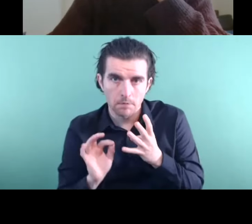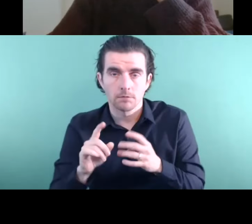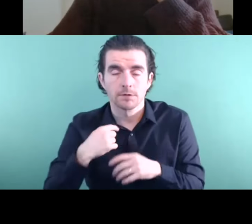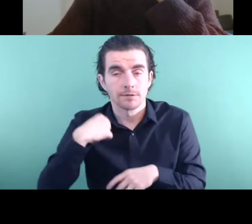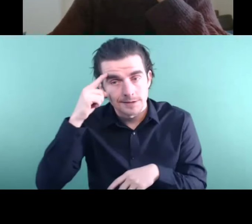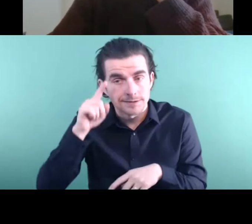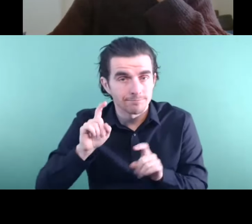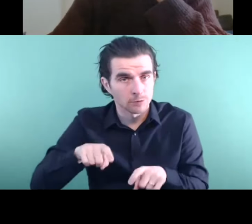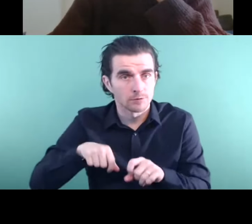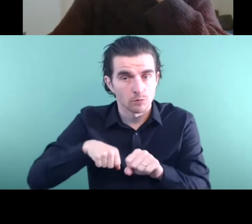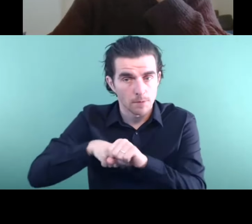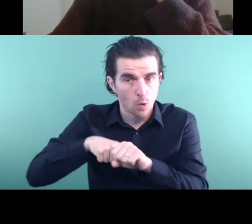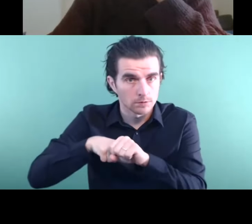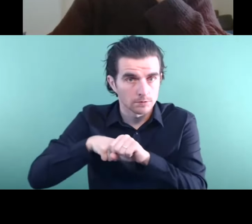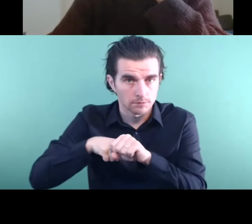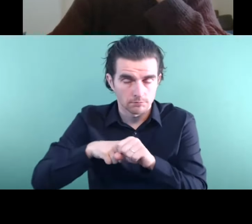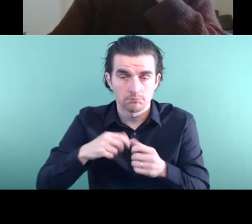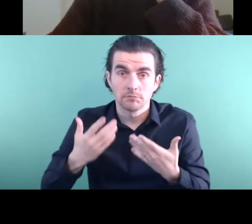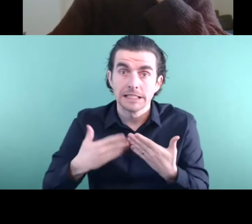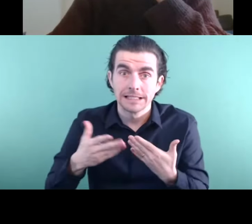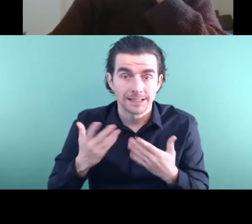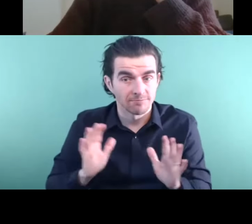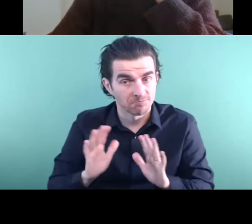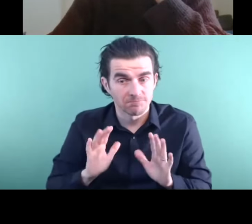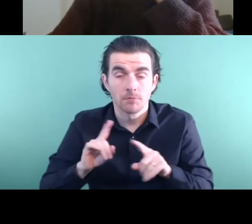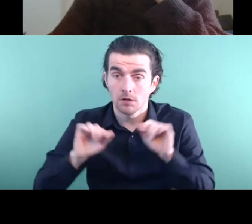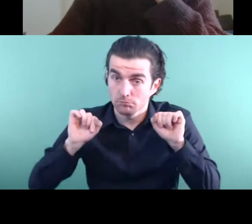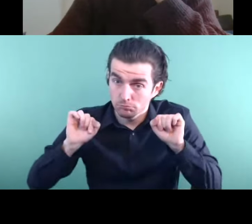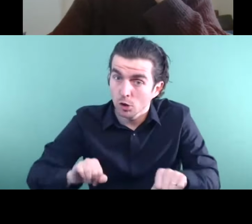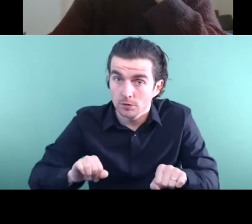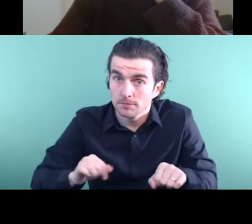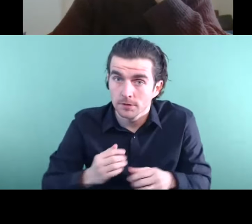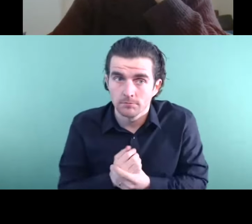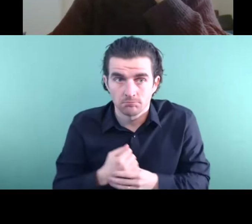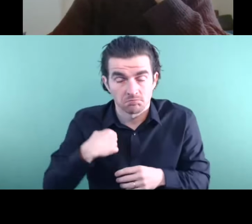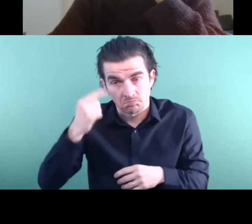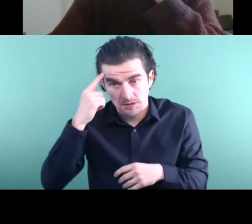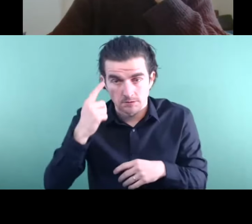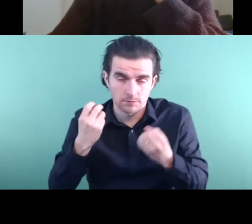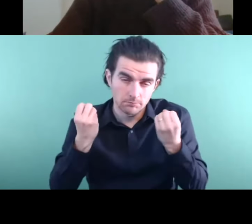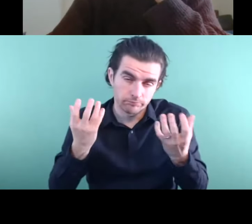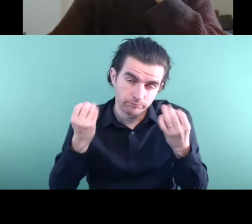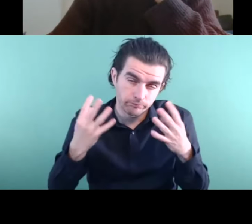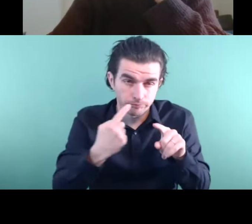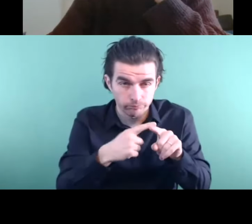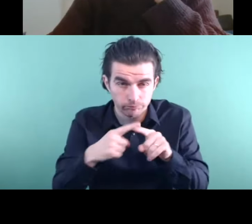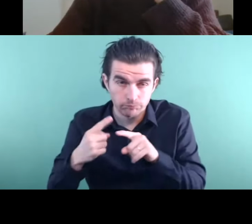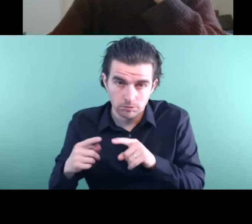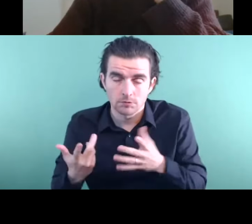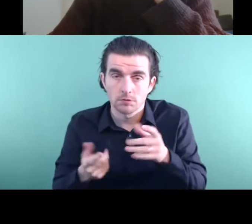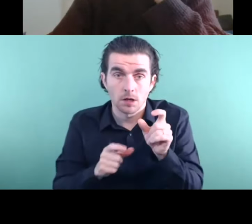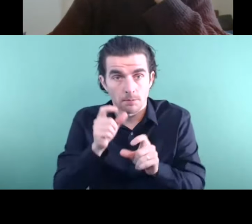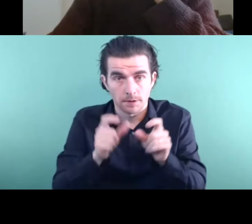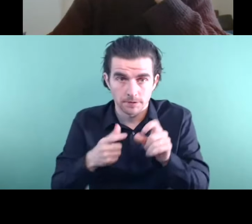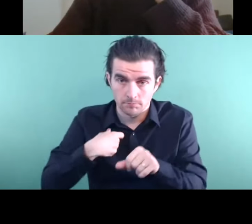in lots of ways, it's about working with people in governmental institutions rather than with institutions and